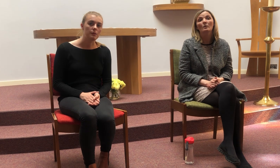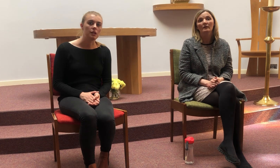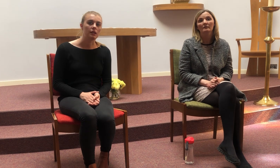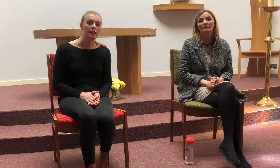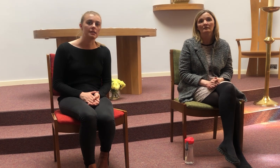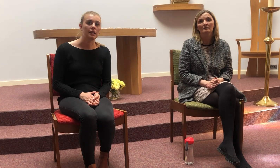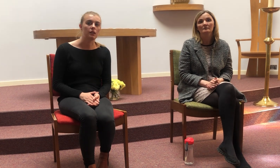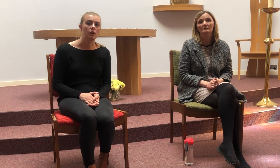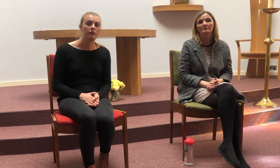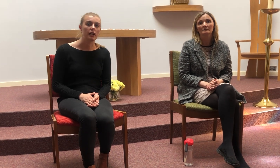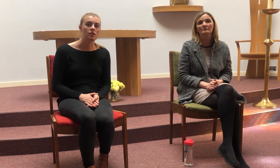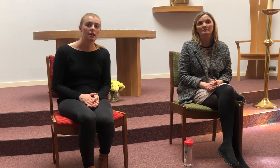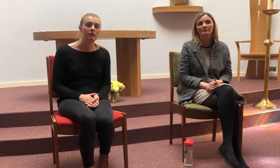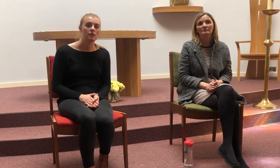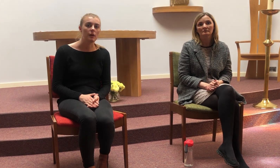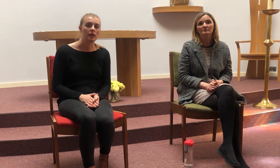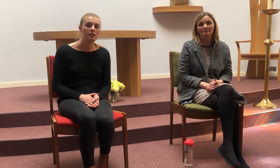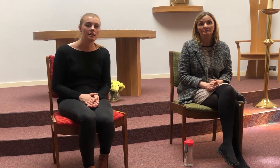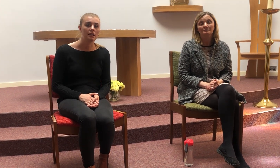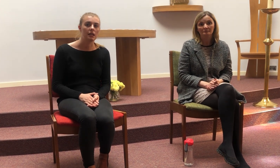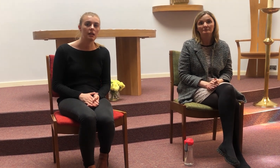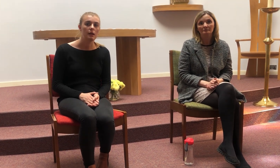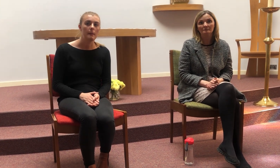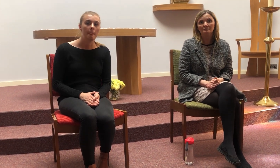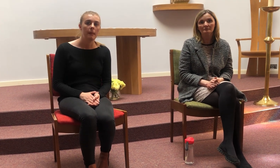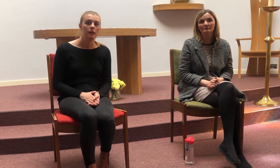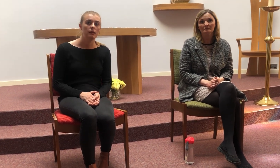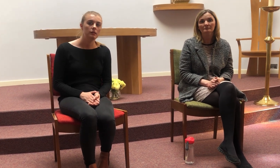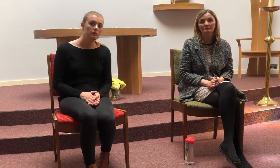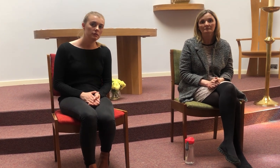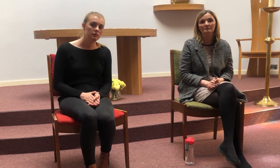deaf people were able to look at that to see like the qualification level as well, to see